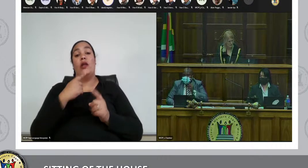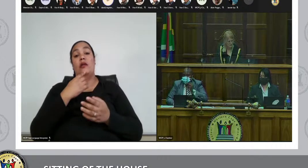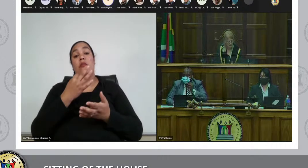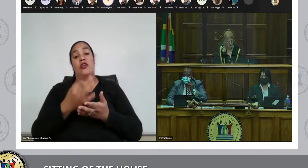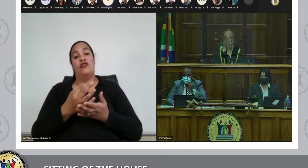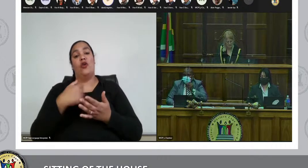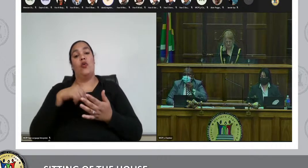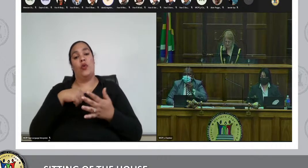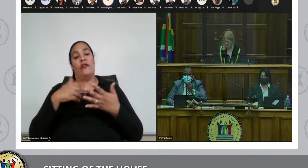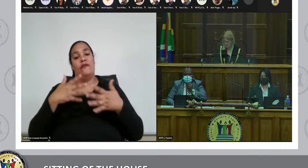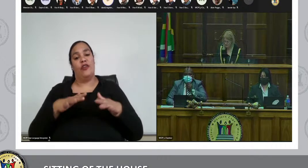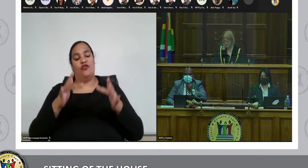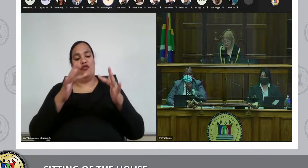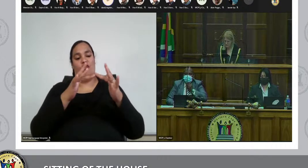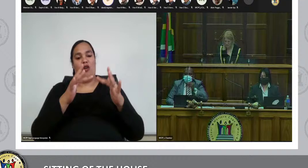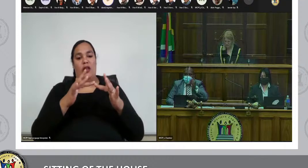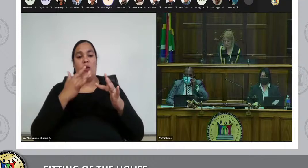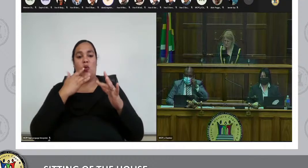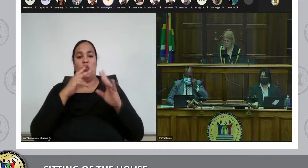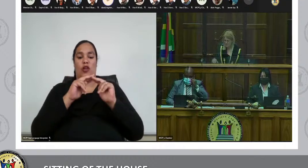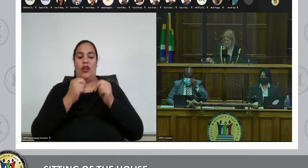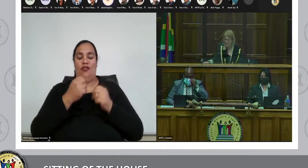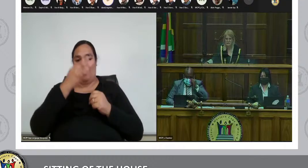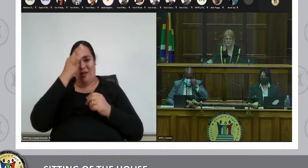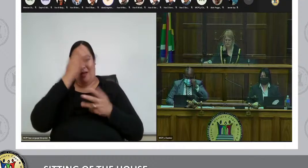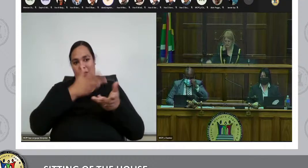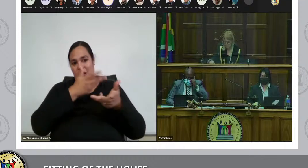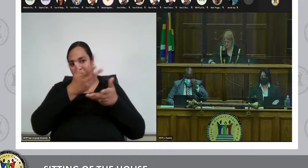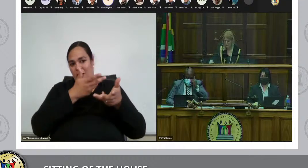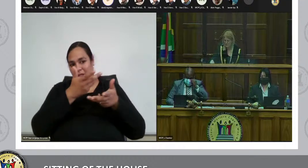have been in contact with national government